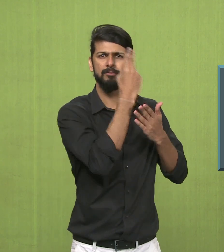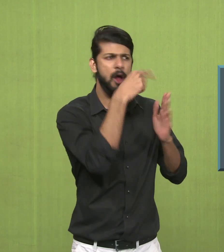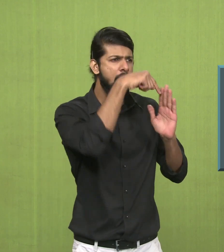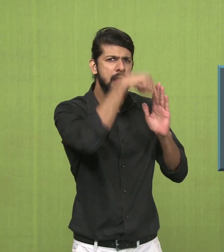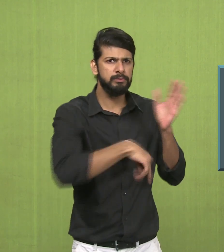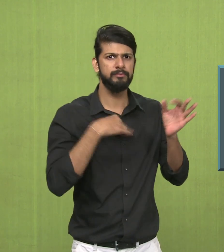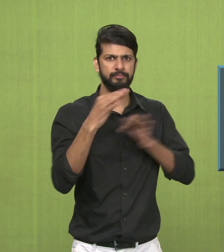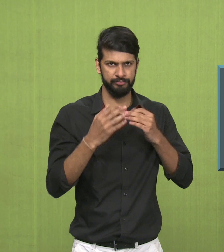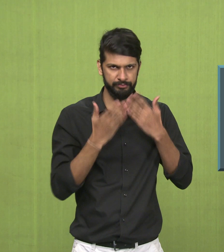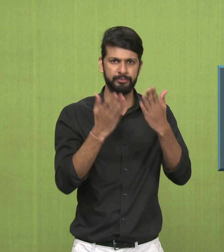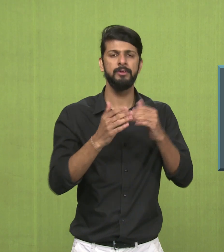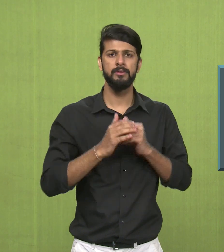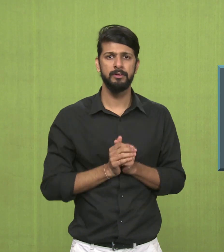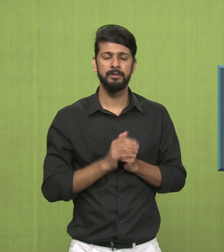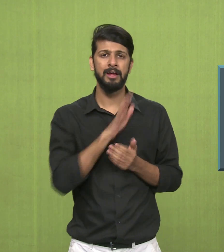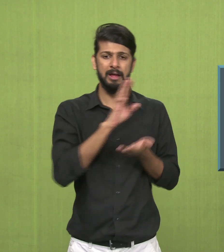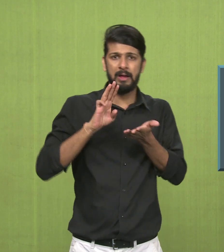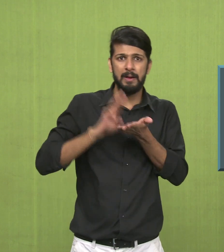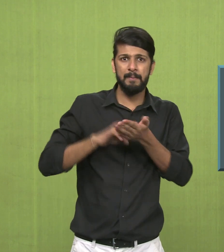Description of this painting.